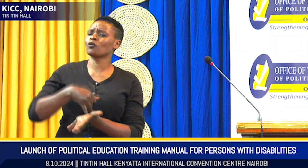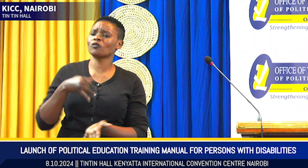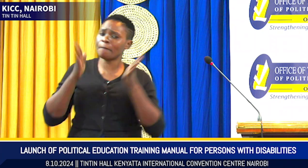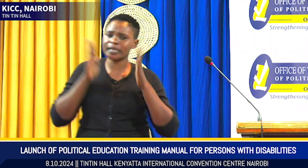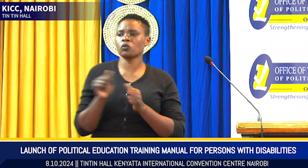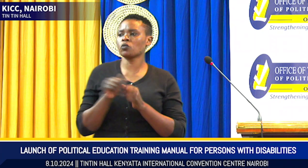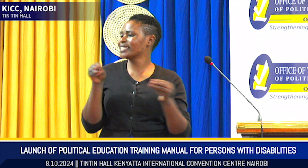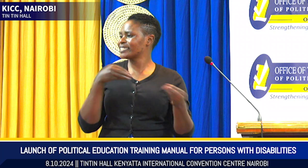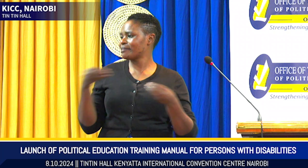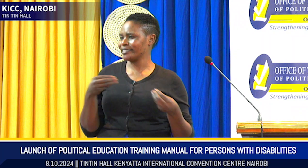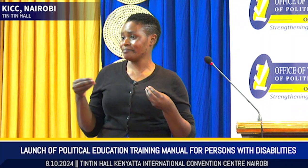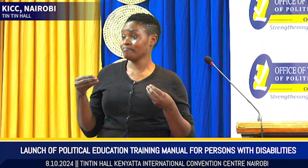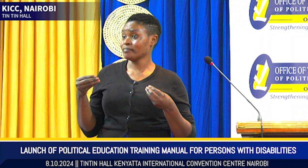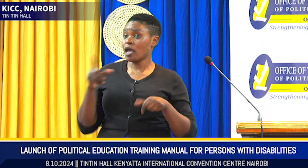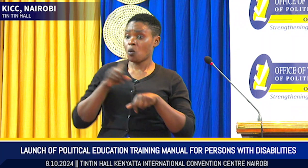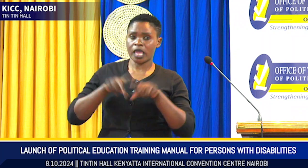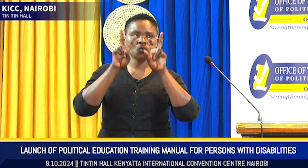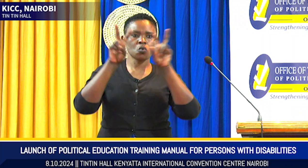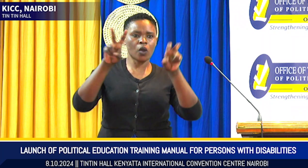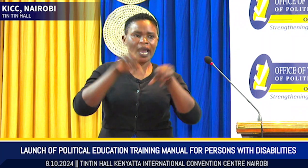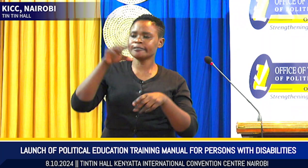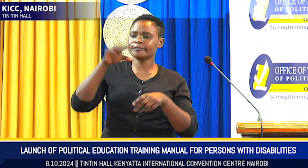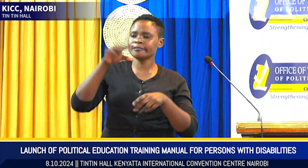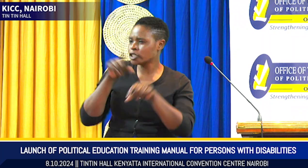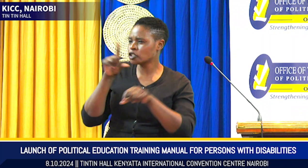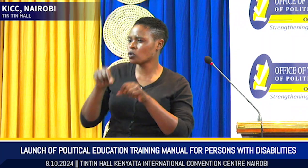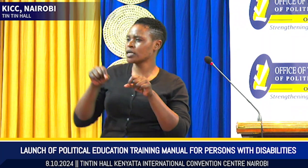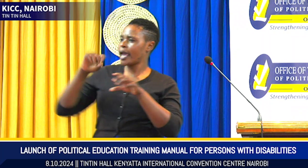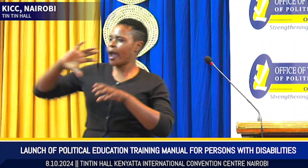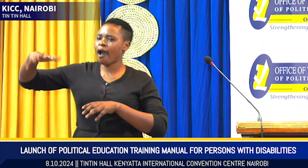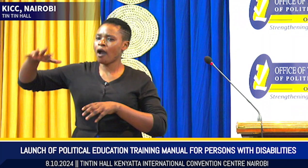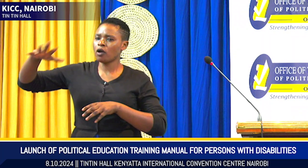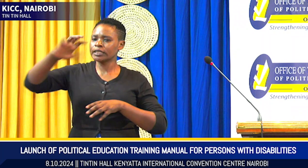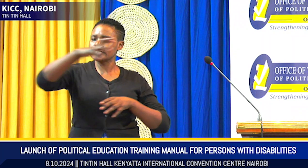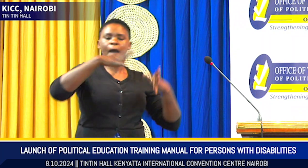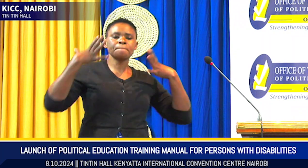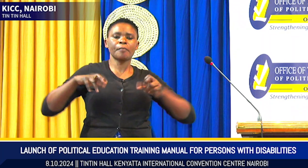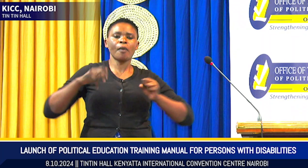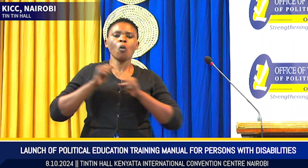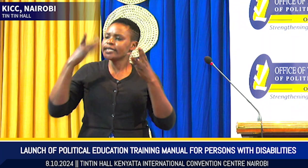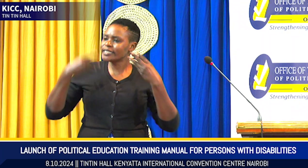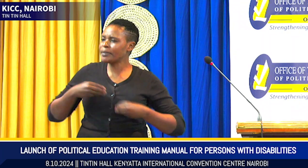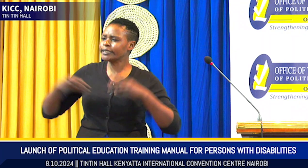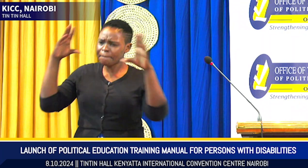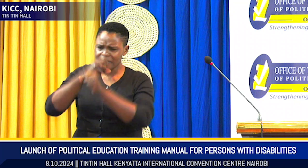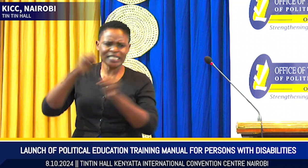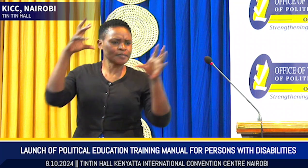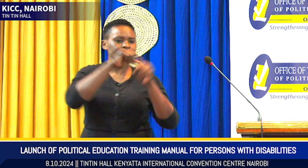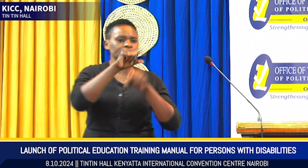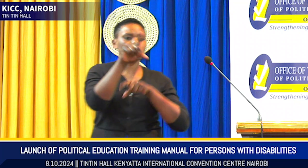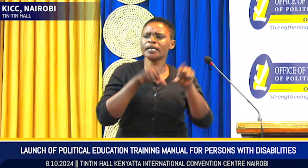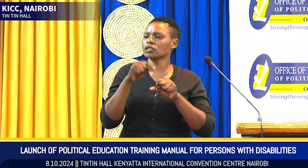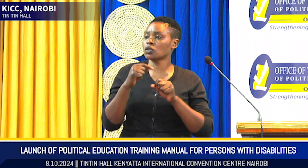SIG also need to be inclusive of persons with disability. When we look at the nominations of persons